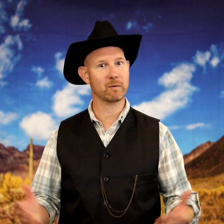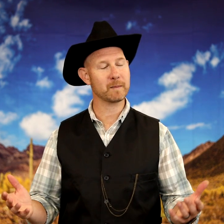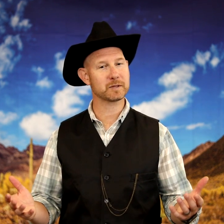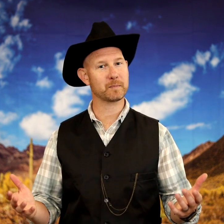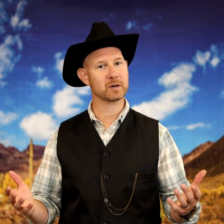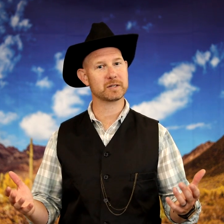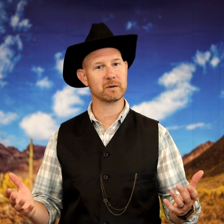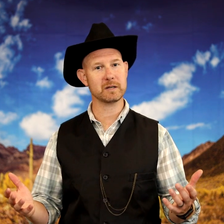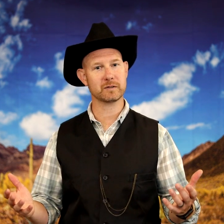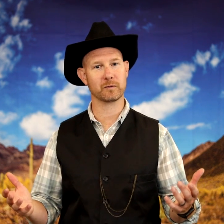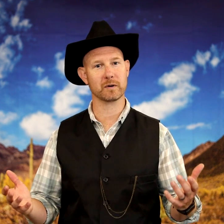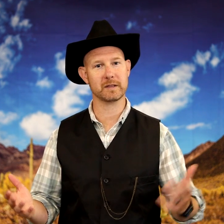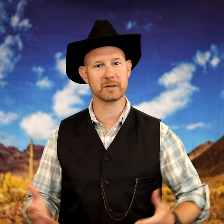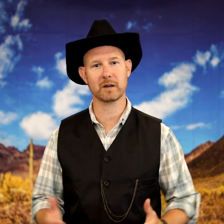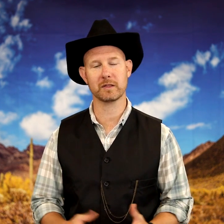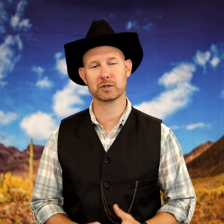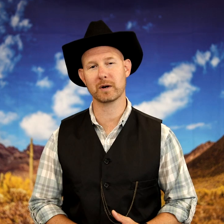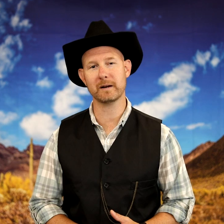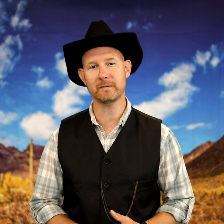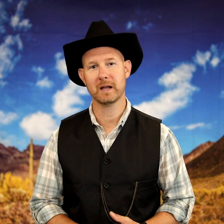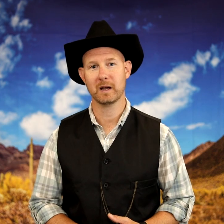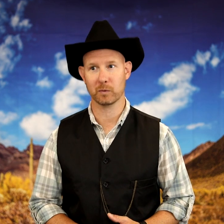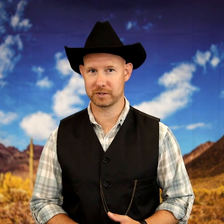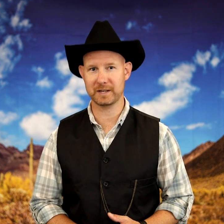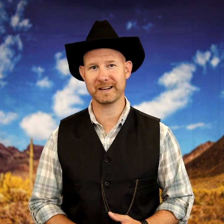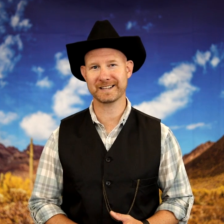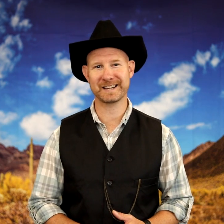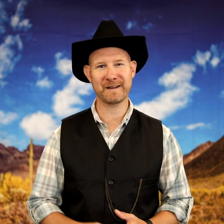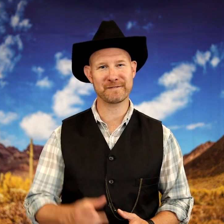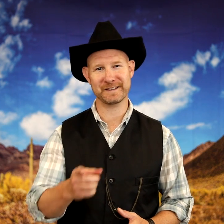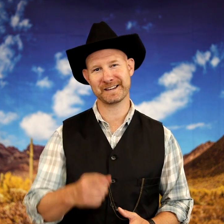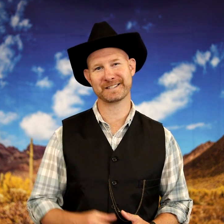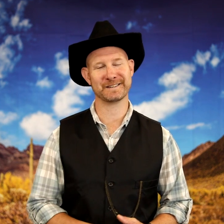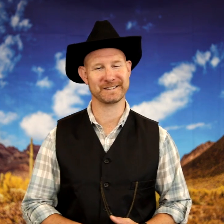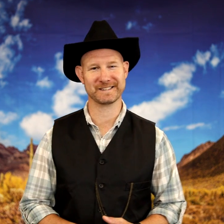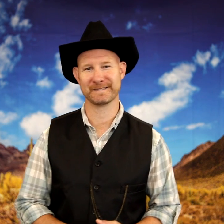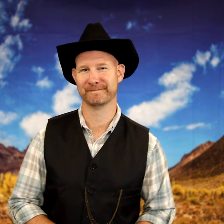that wraps up our series for this On the Trail. We'll see you next time for the next series.